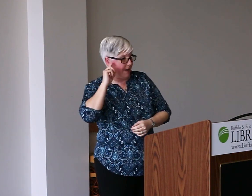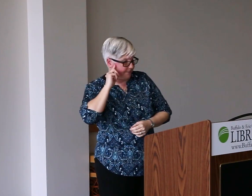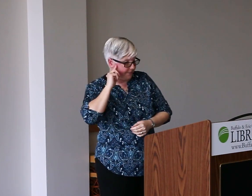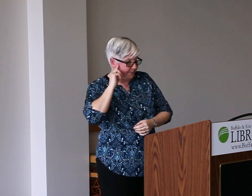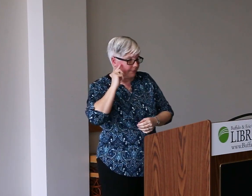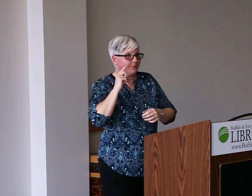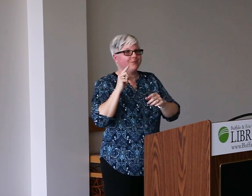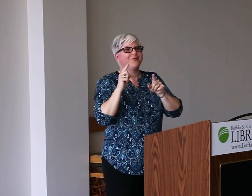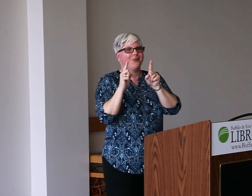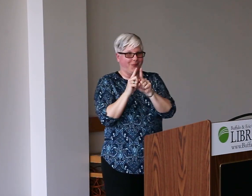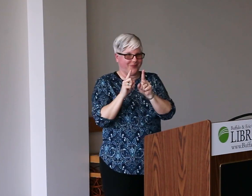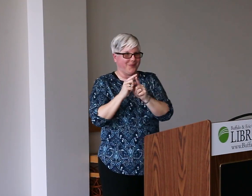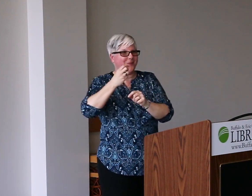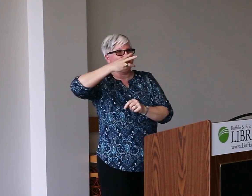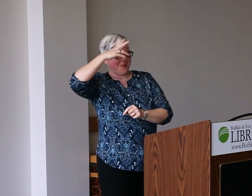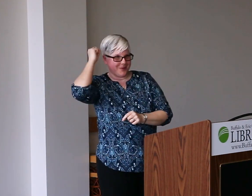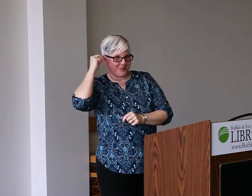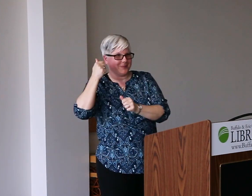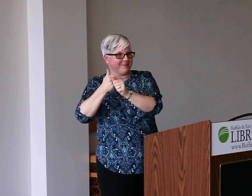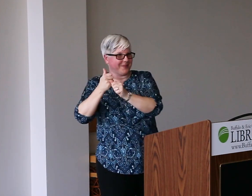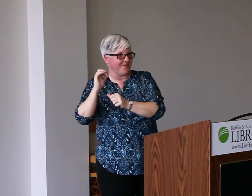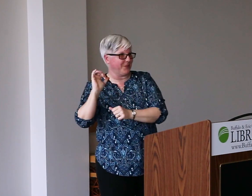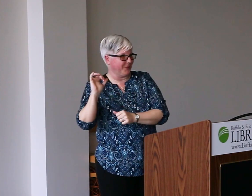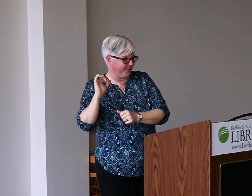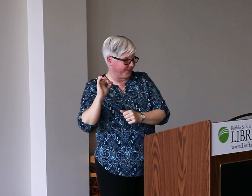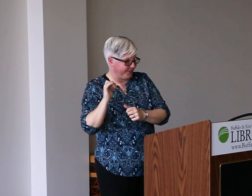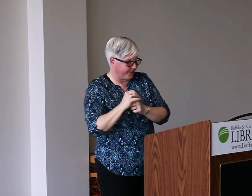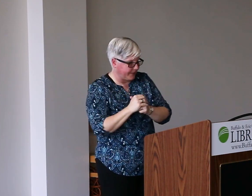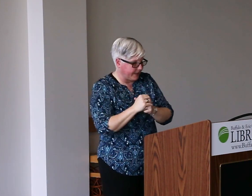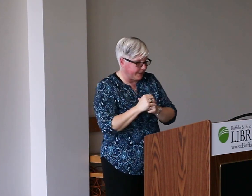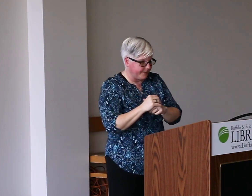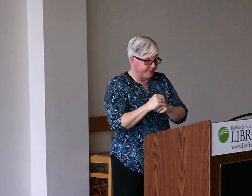Andrew, is deaf. He also has Wardenburg's himself.